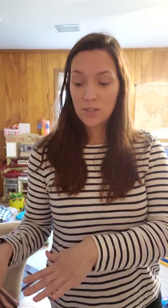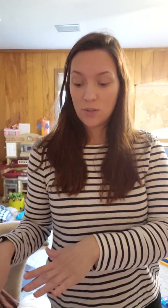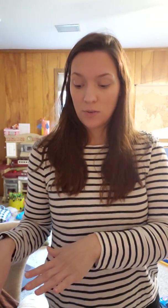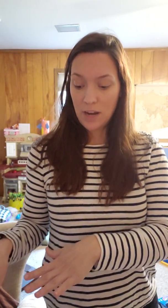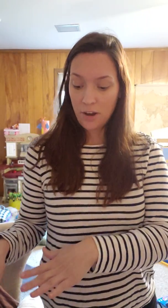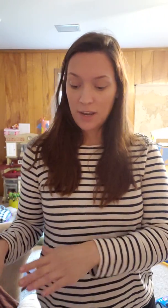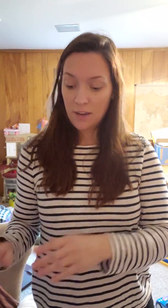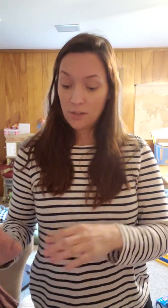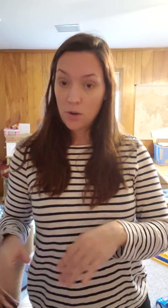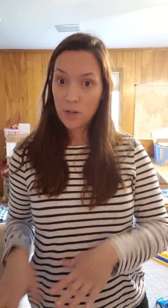to an area of lower